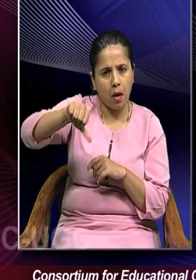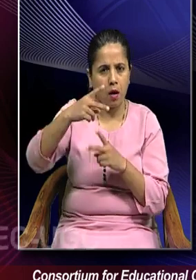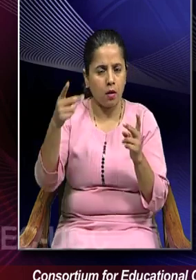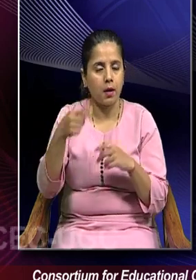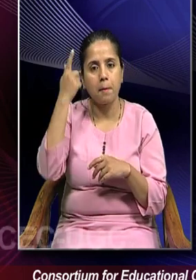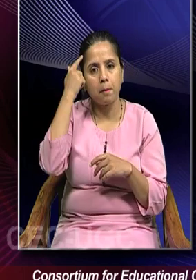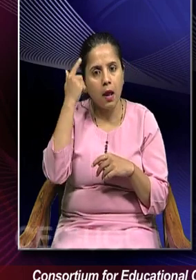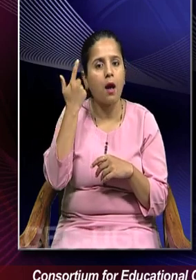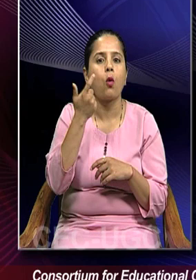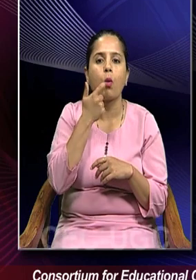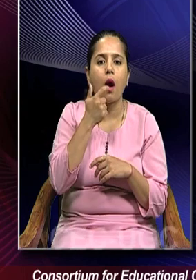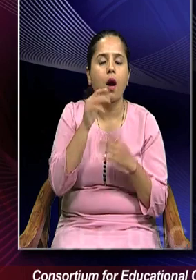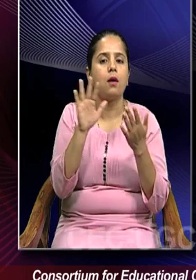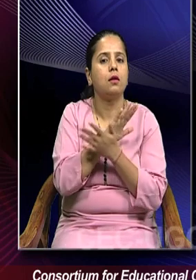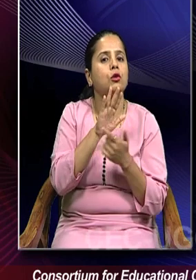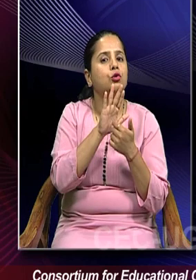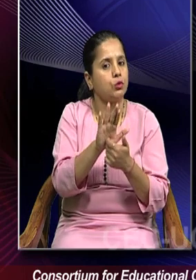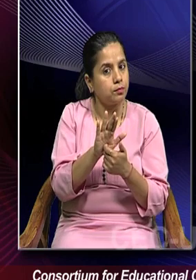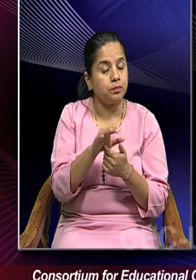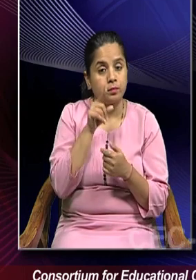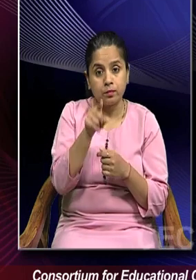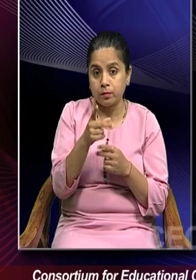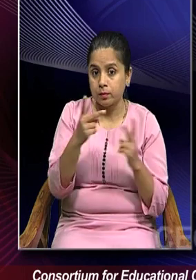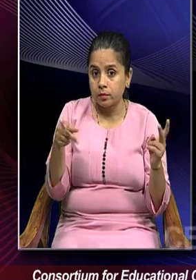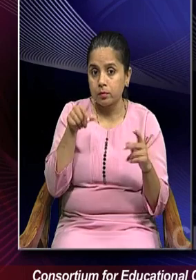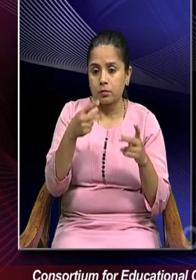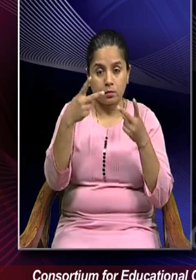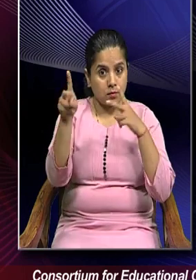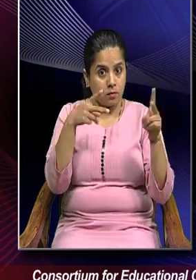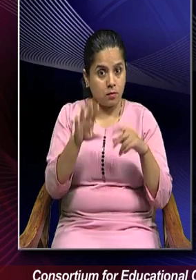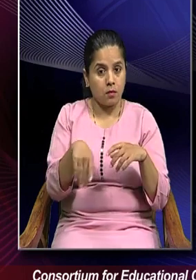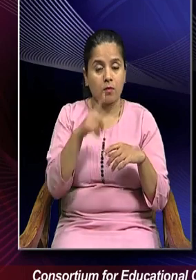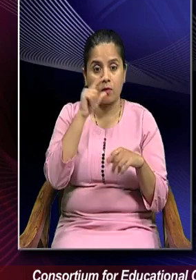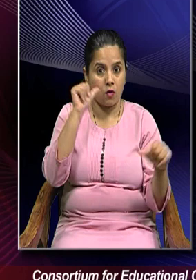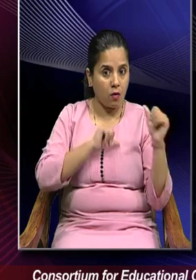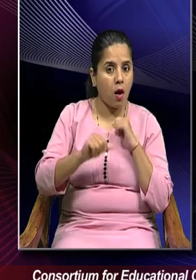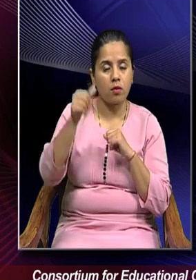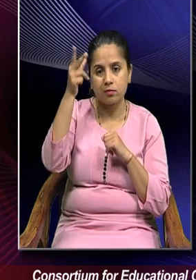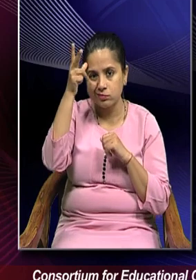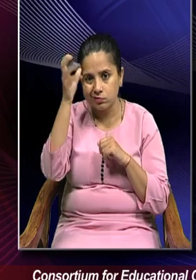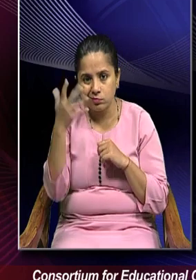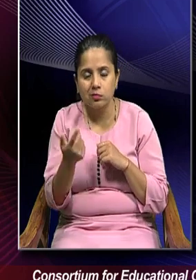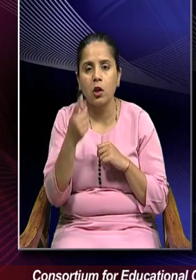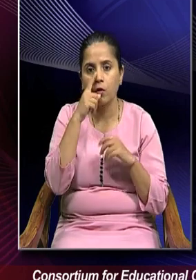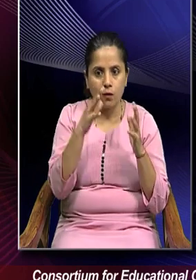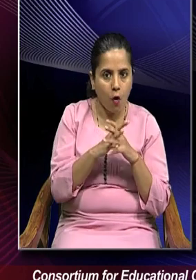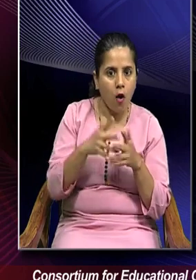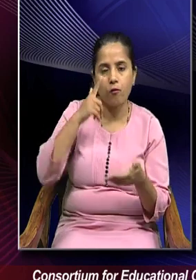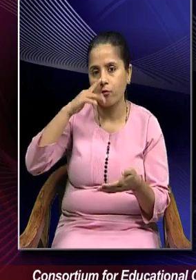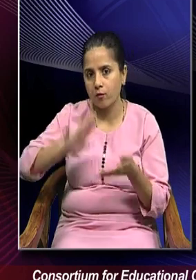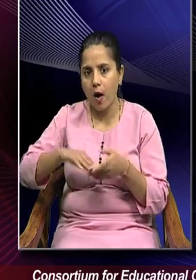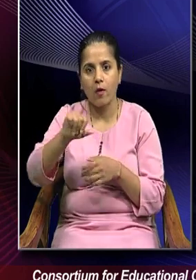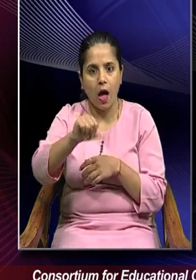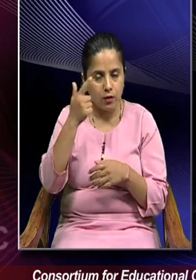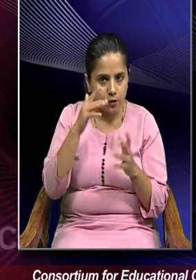and white, and how these kinds of distinctions between the heroine, the vamp, wife and the other woman, they were being